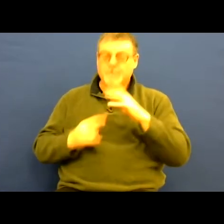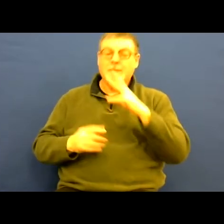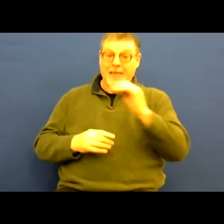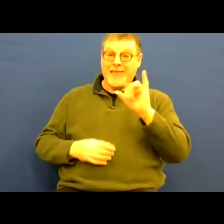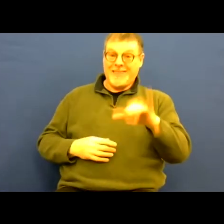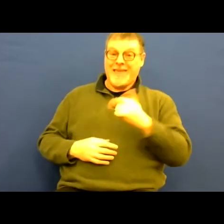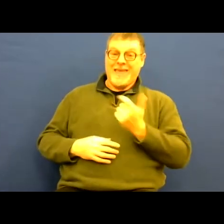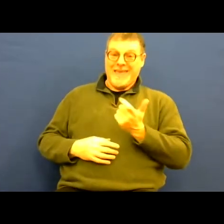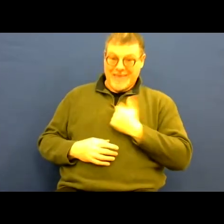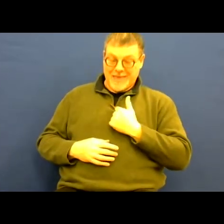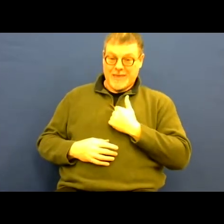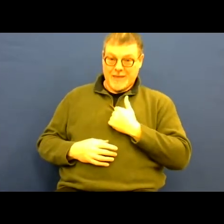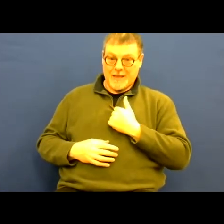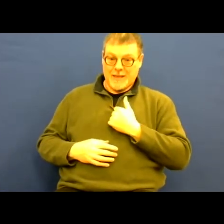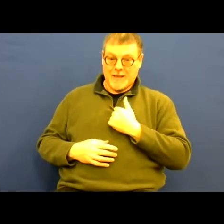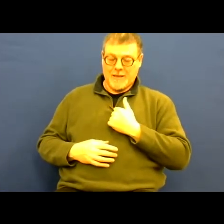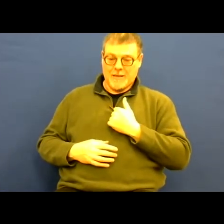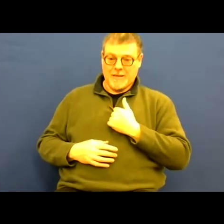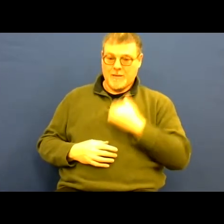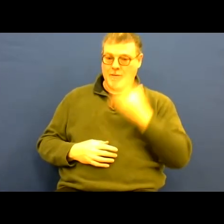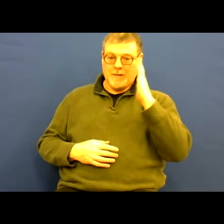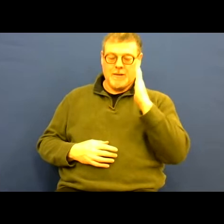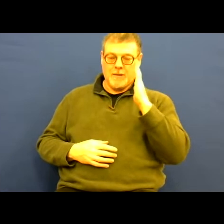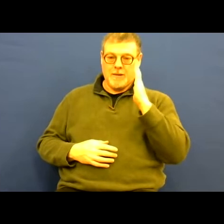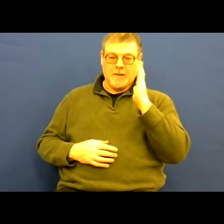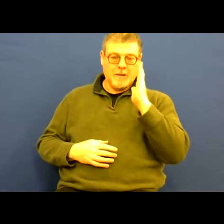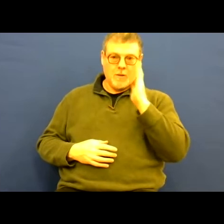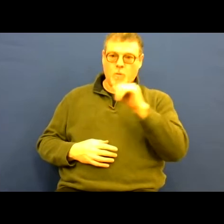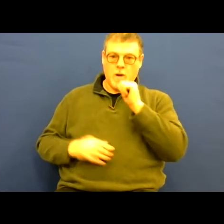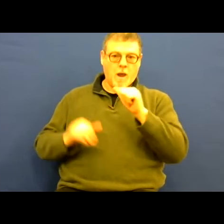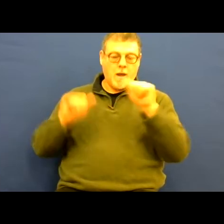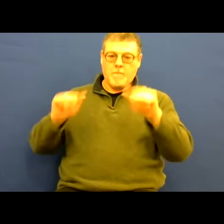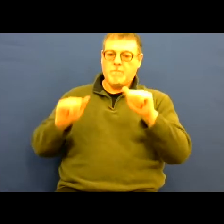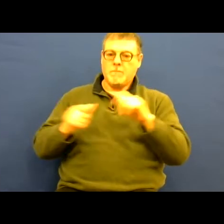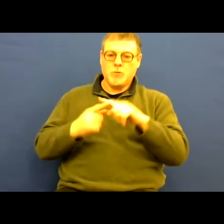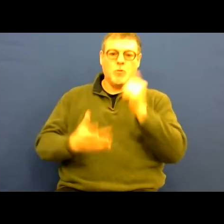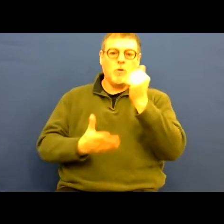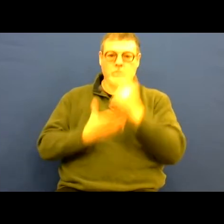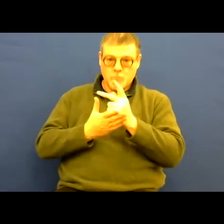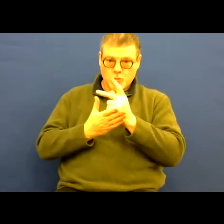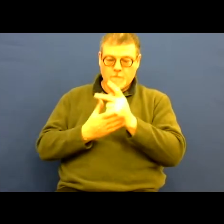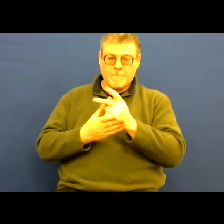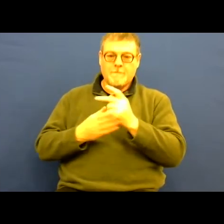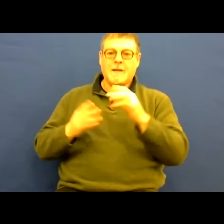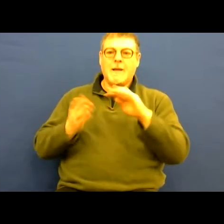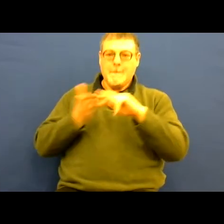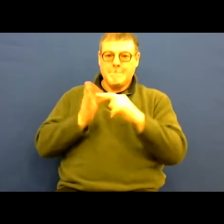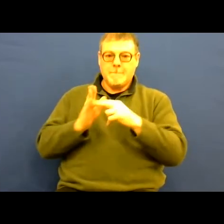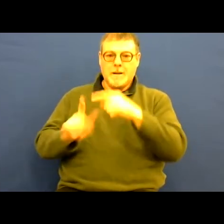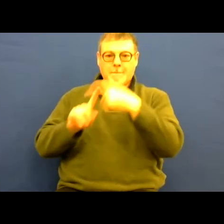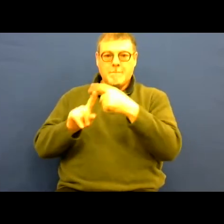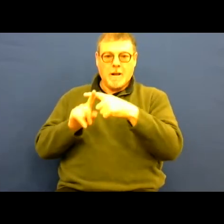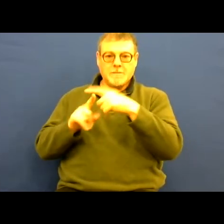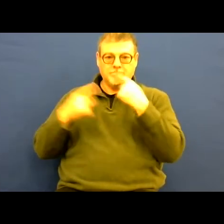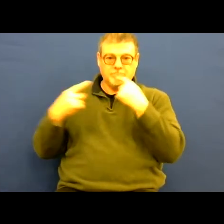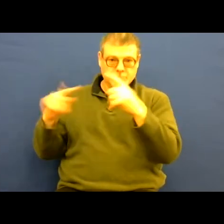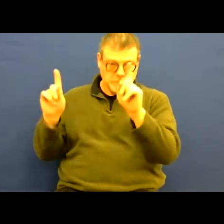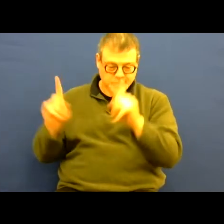I would not be able to approve the seeker, which would have meant a positive